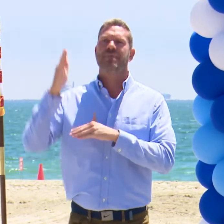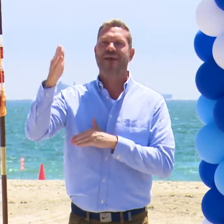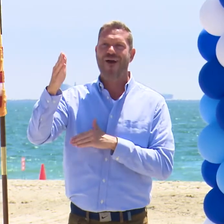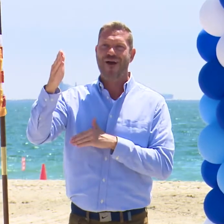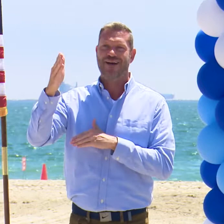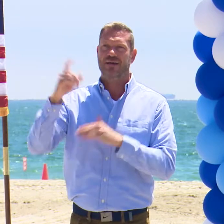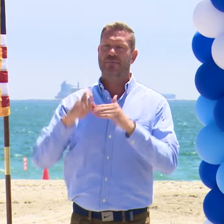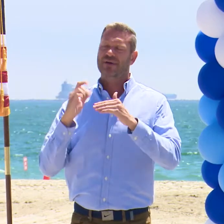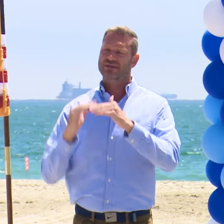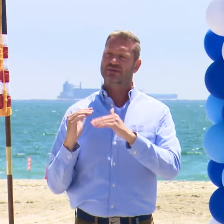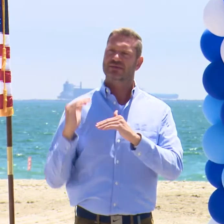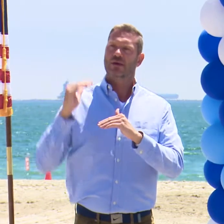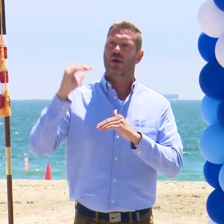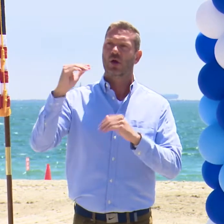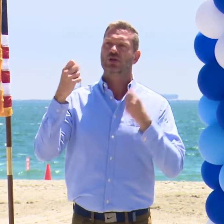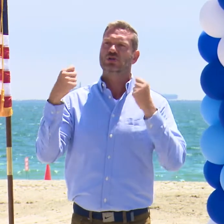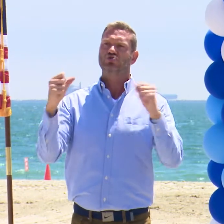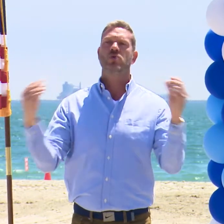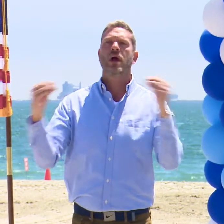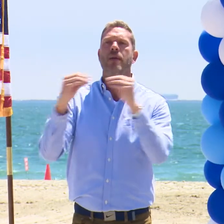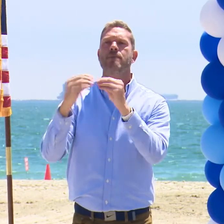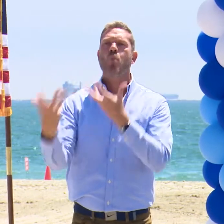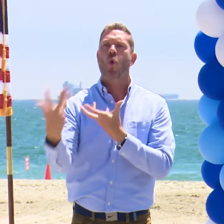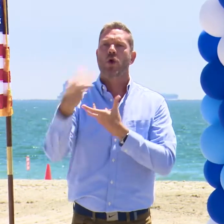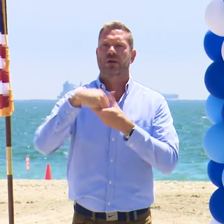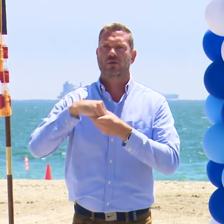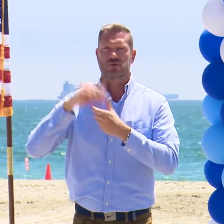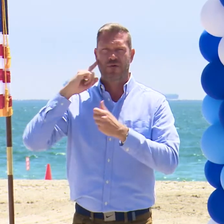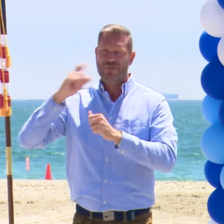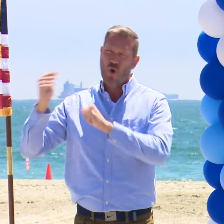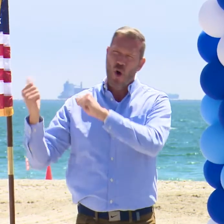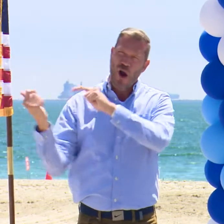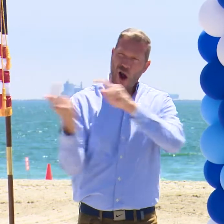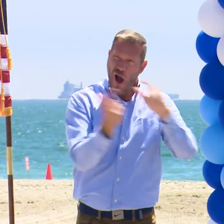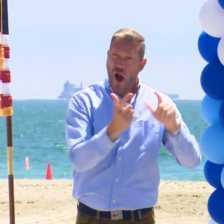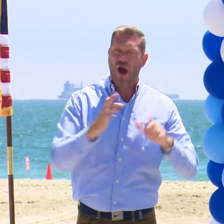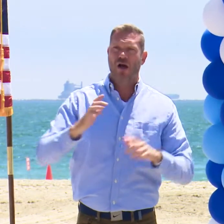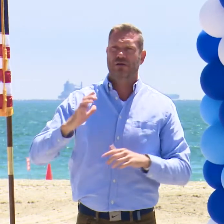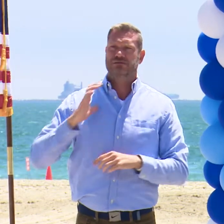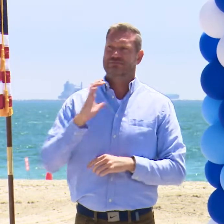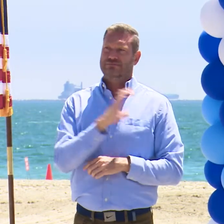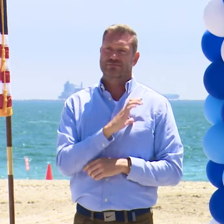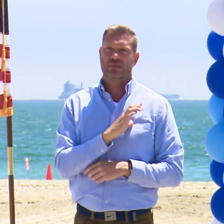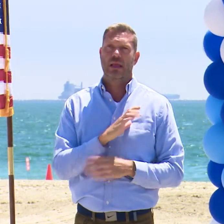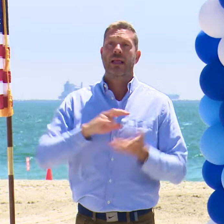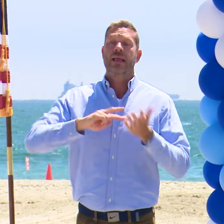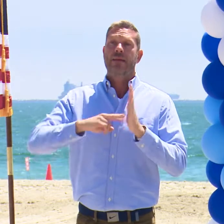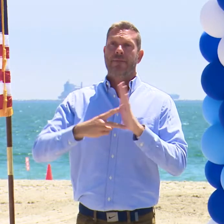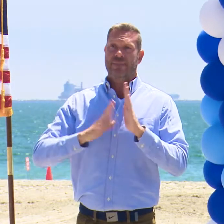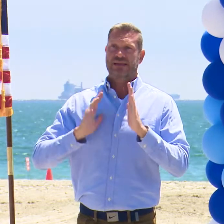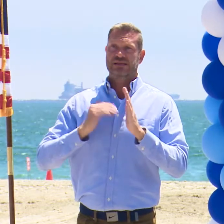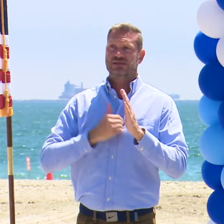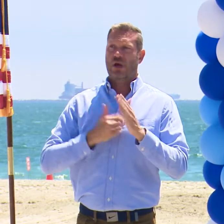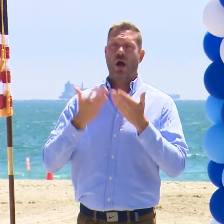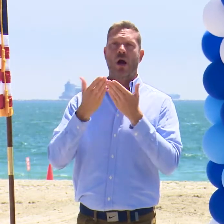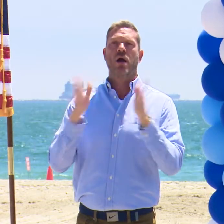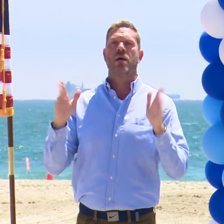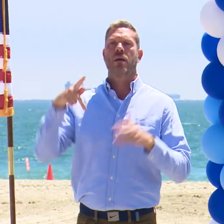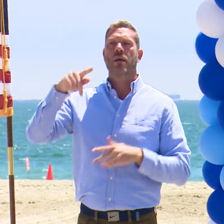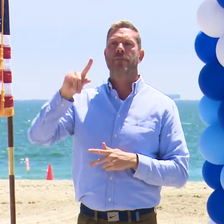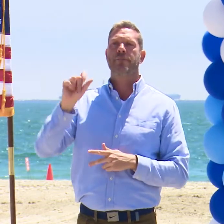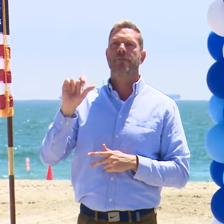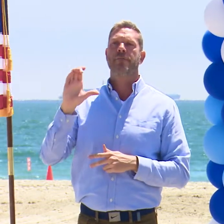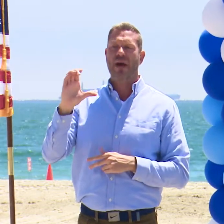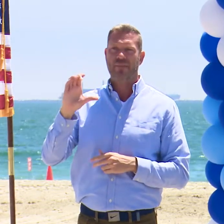to be inclusive for all of our citizens. That means making all of our public places from sidewalks